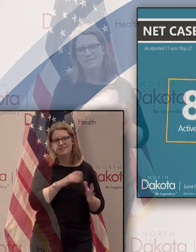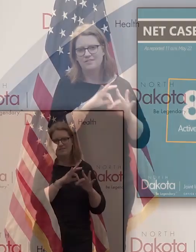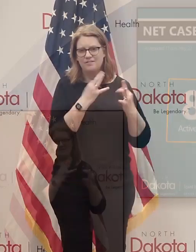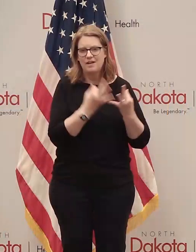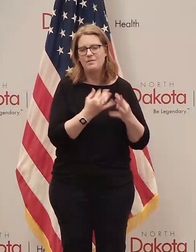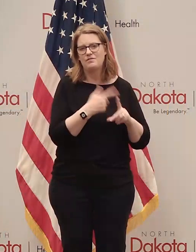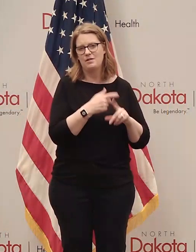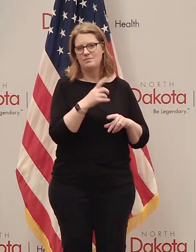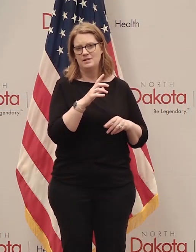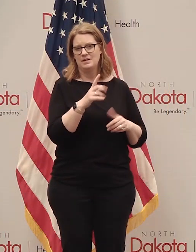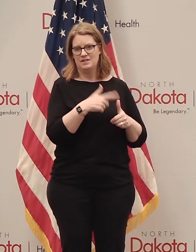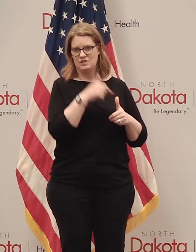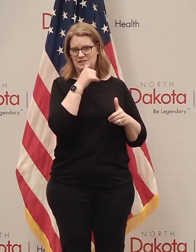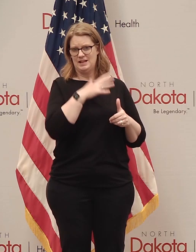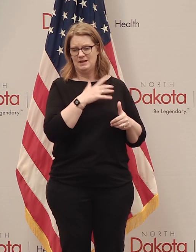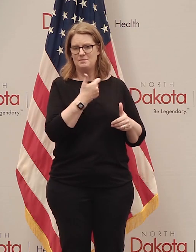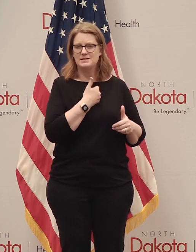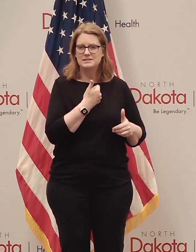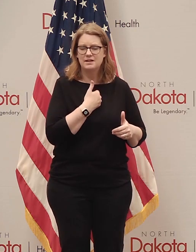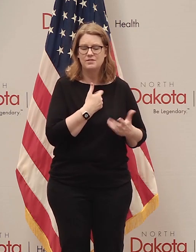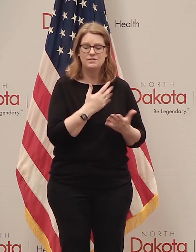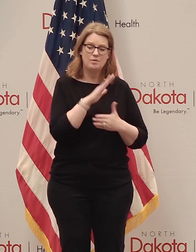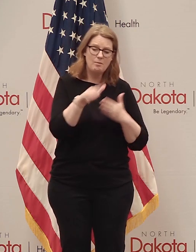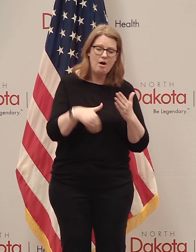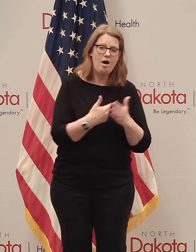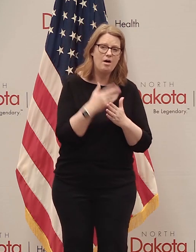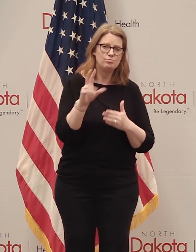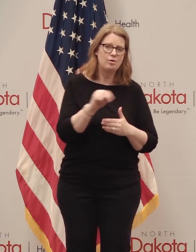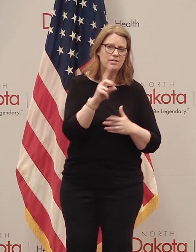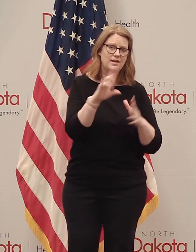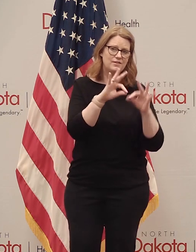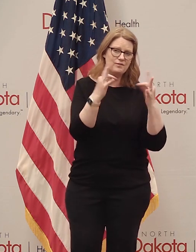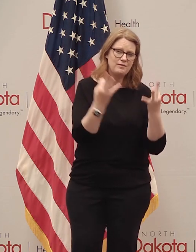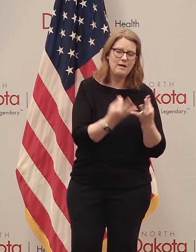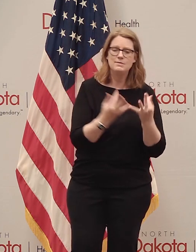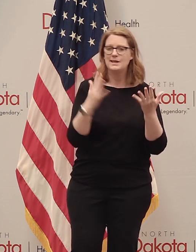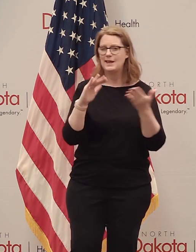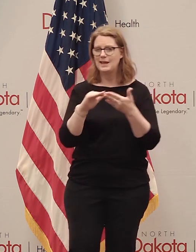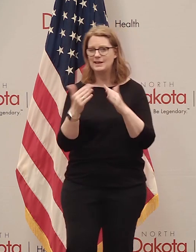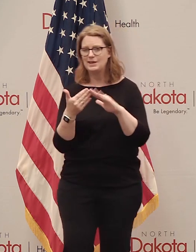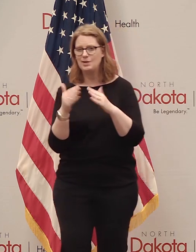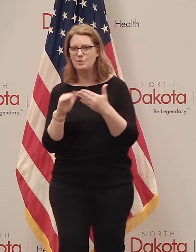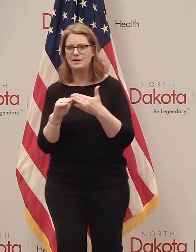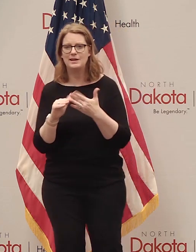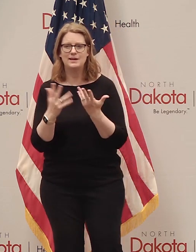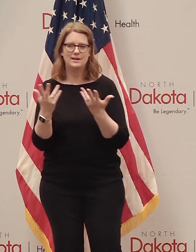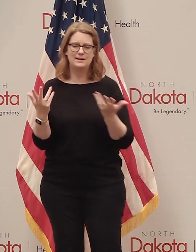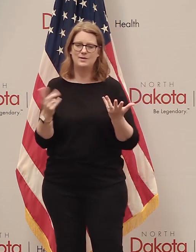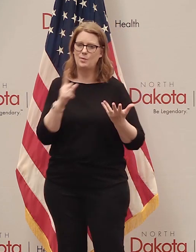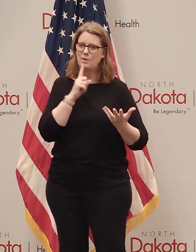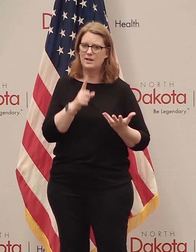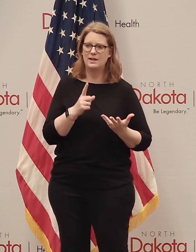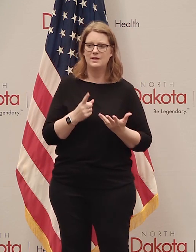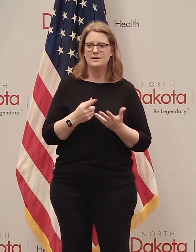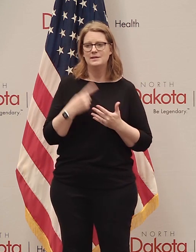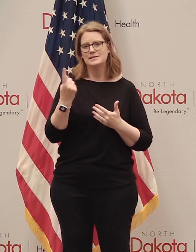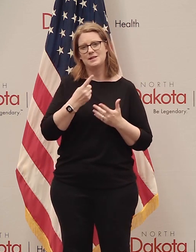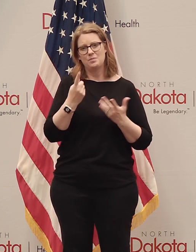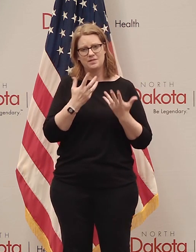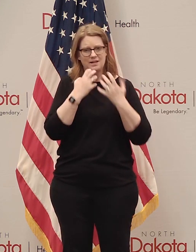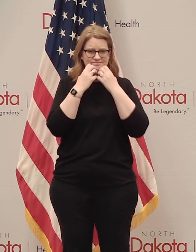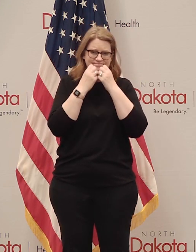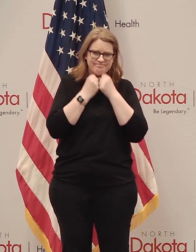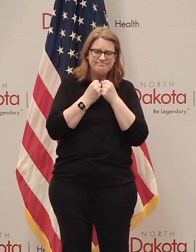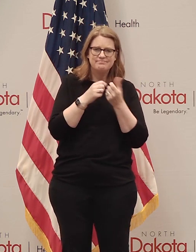one, but also to every North Dakota family and community and relatives who are grieving the loss of a loved one from this